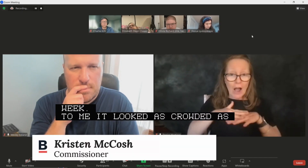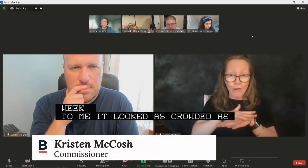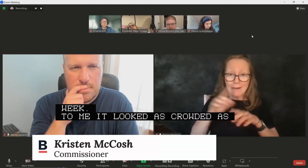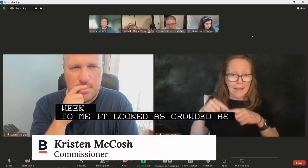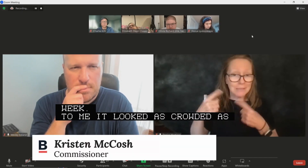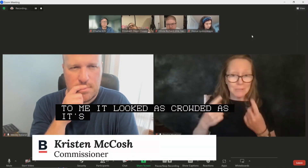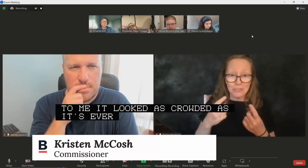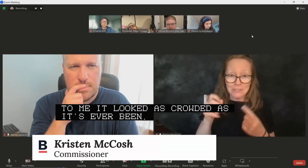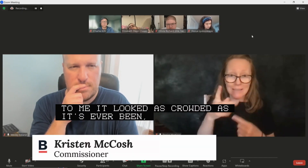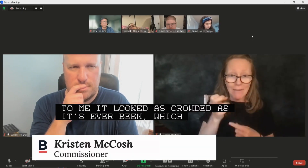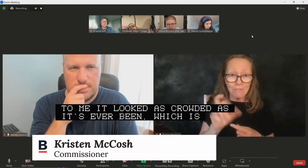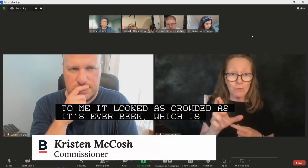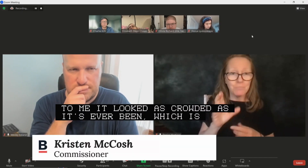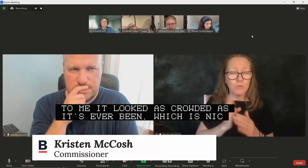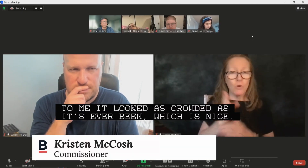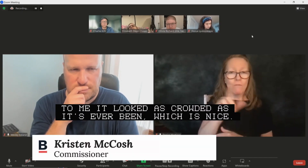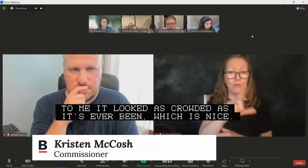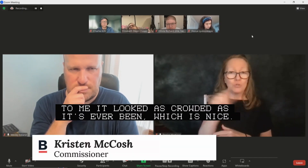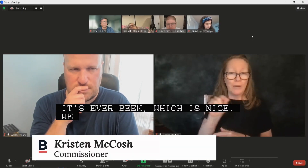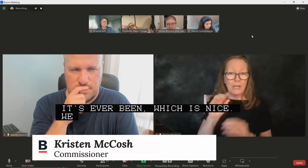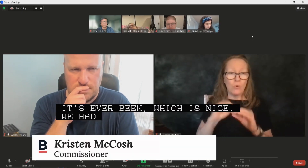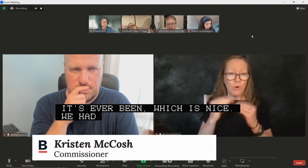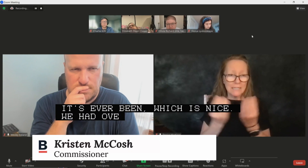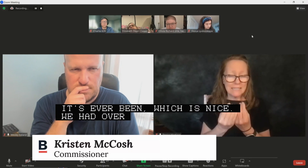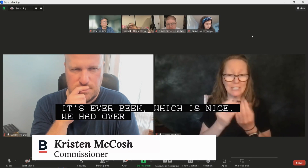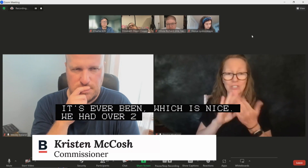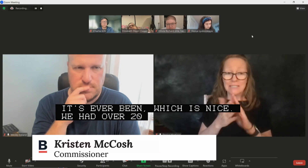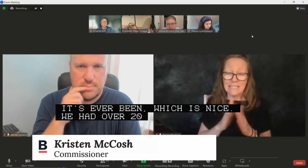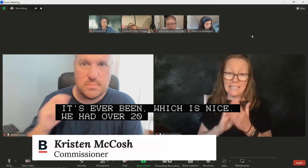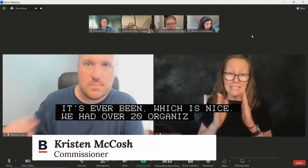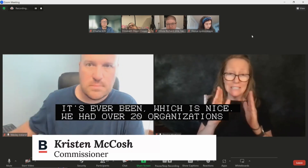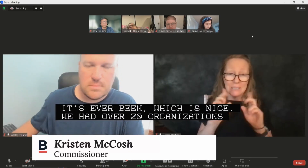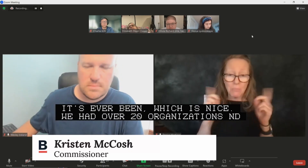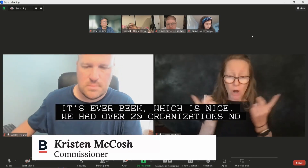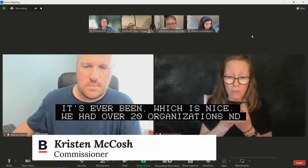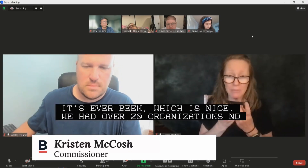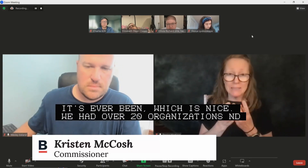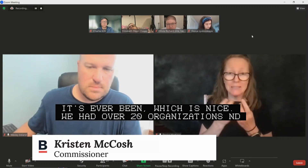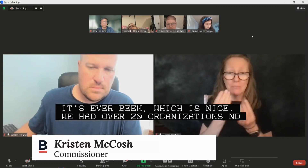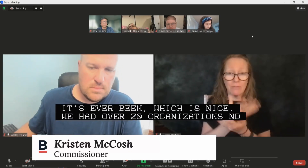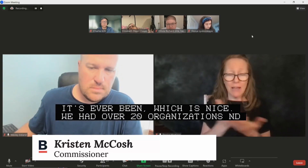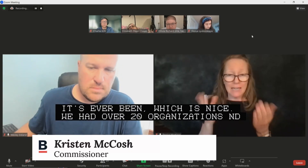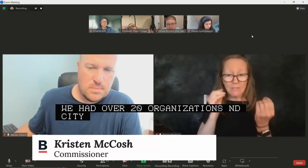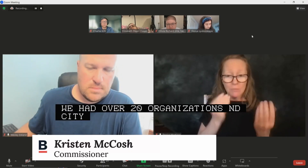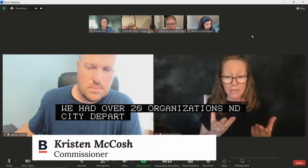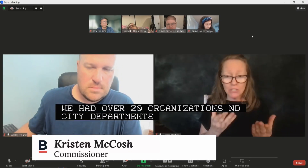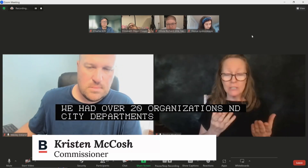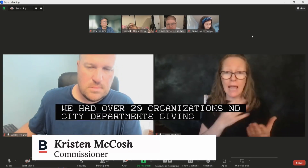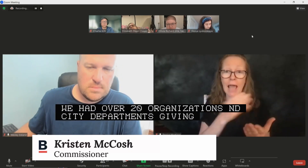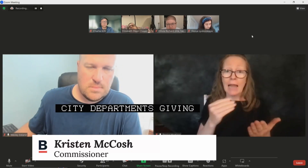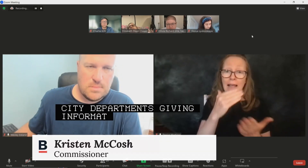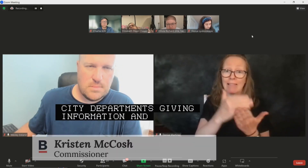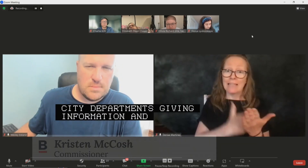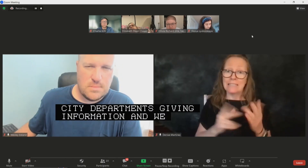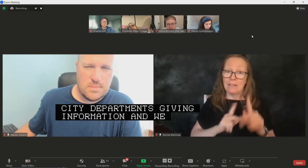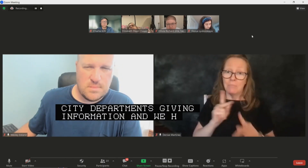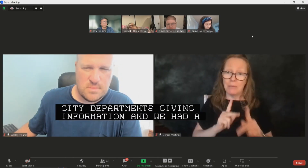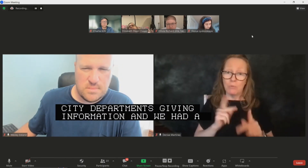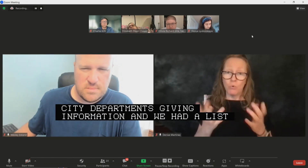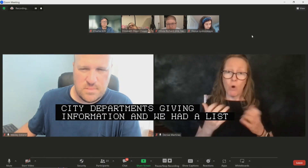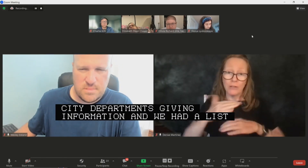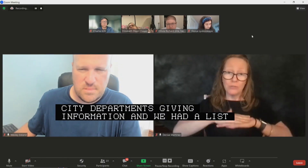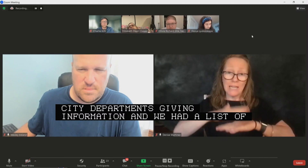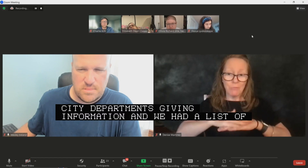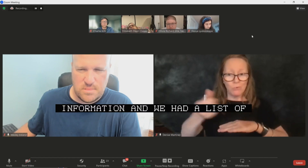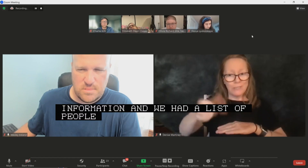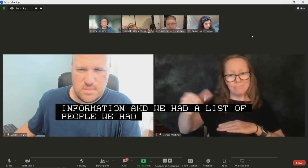20 organizations and city departments giving information. And we had a list of people that we had to turn away, people who wanted a table we didn't have